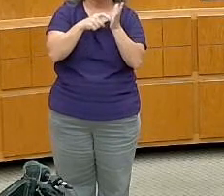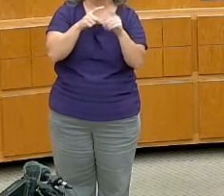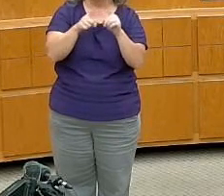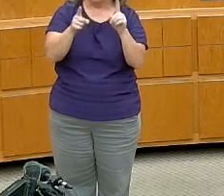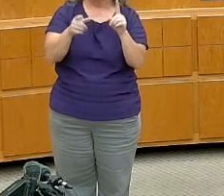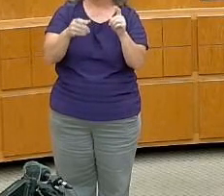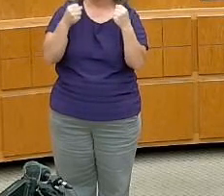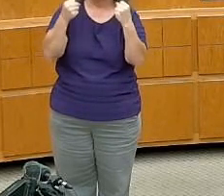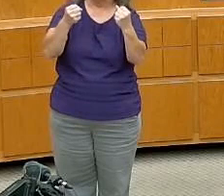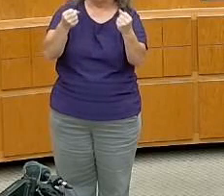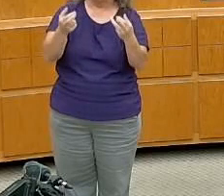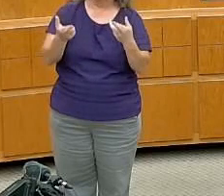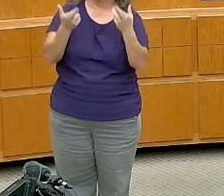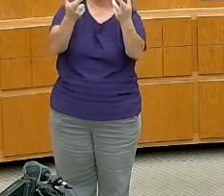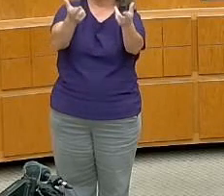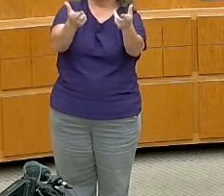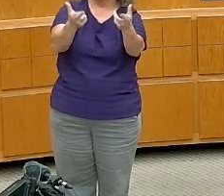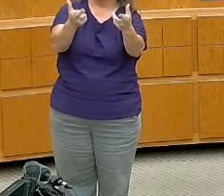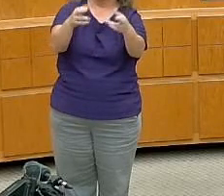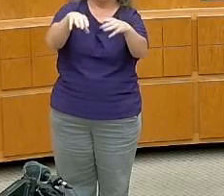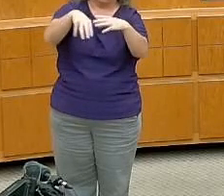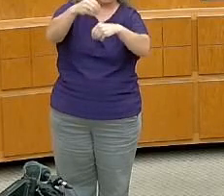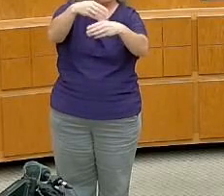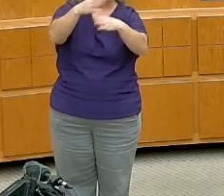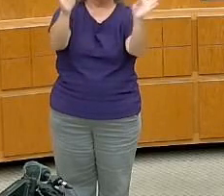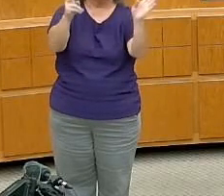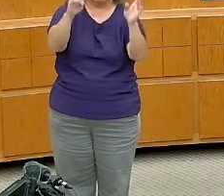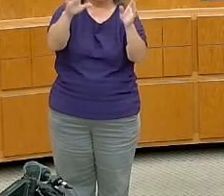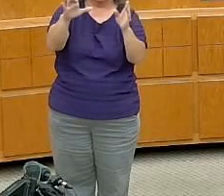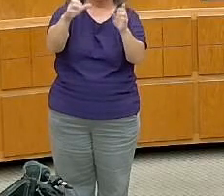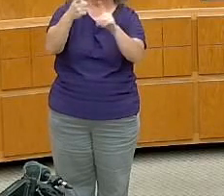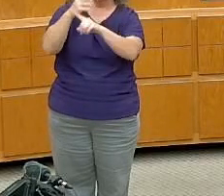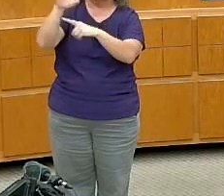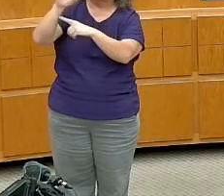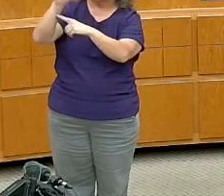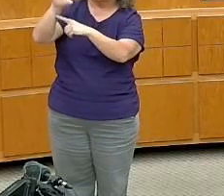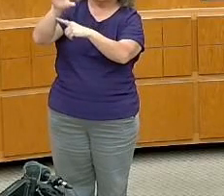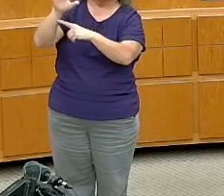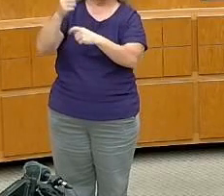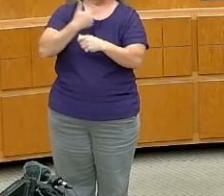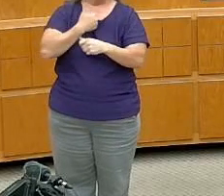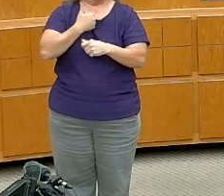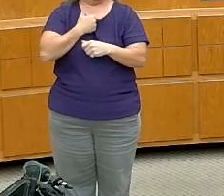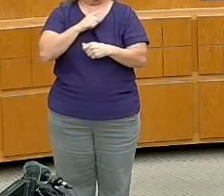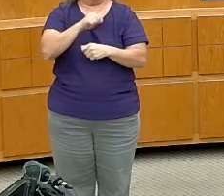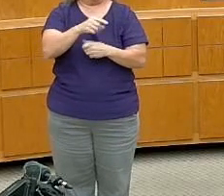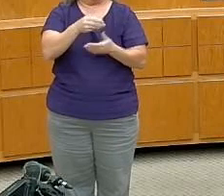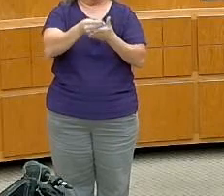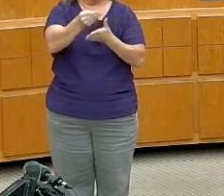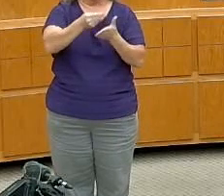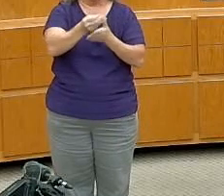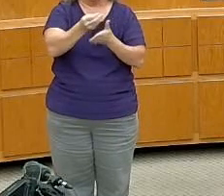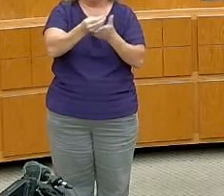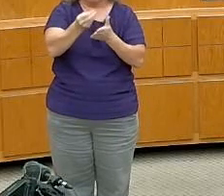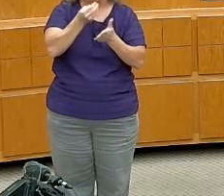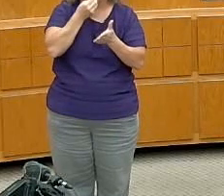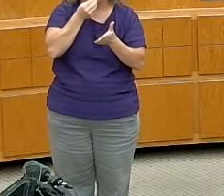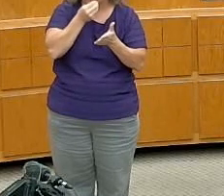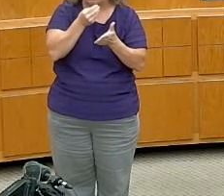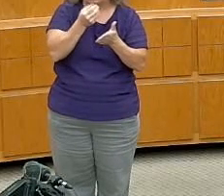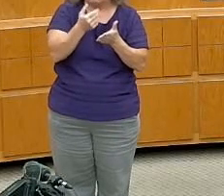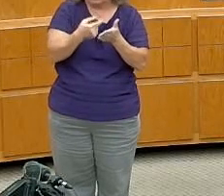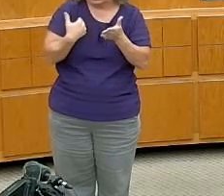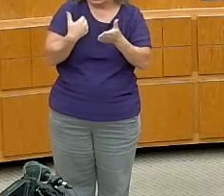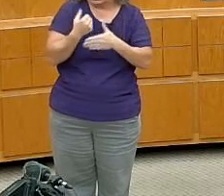venues by the CDC, and we think it's a wonderful idea. And as I grocery shopped this weekend, I saw lots and lots of people